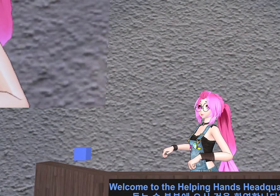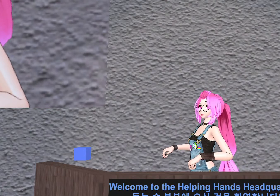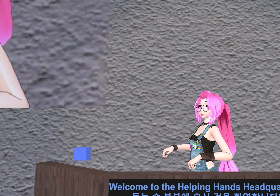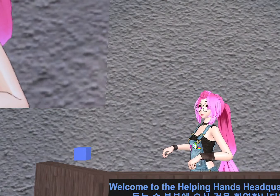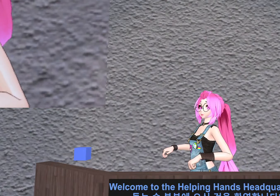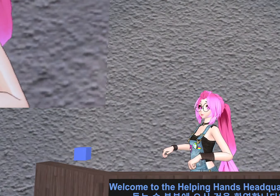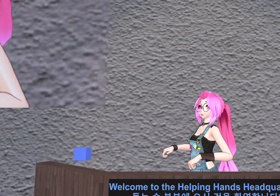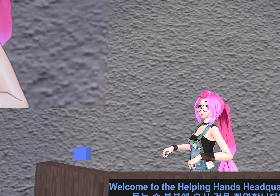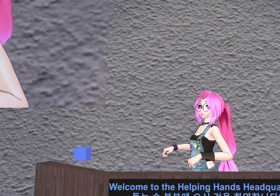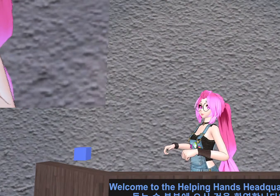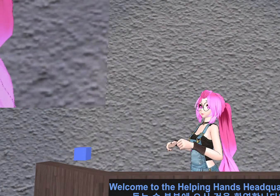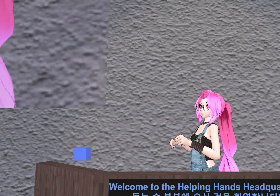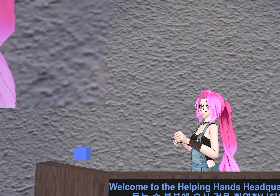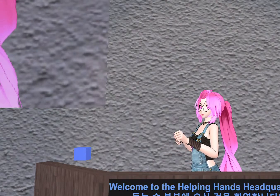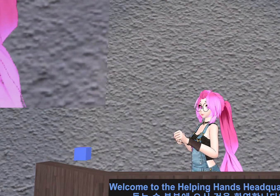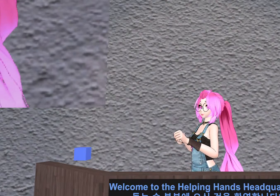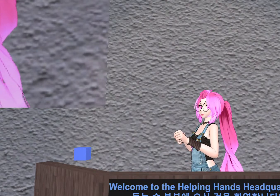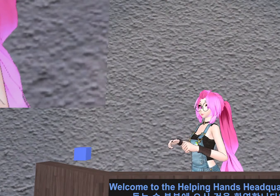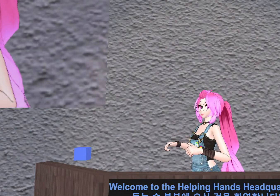tuna fish sandwich.